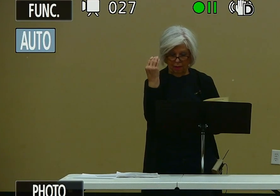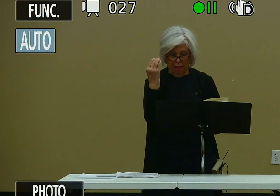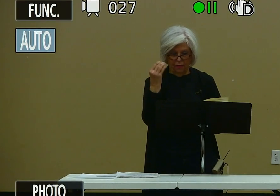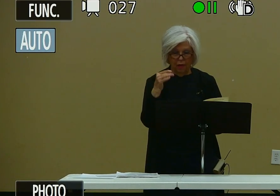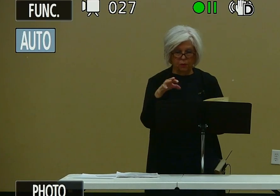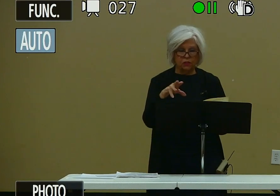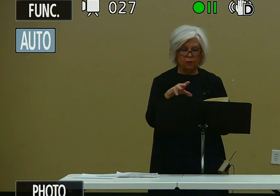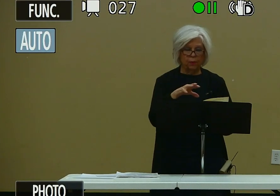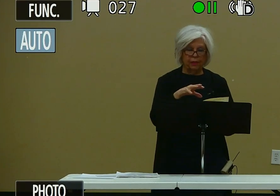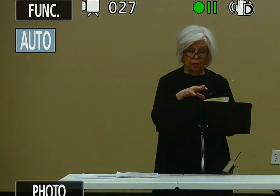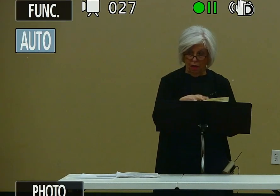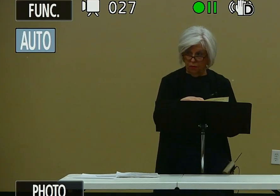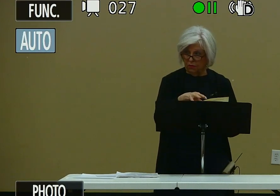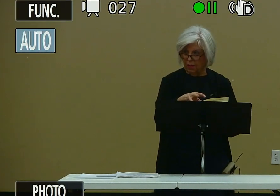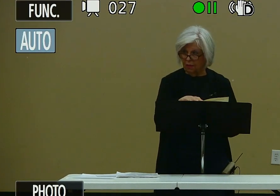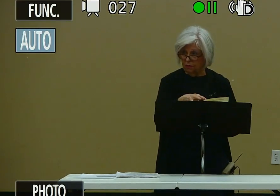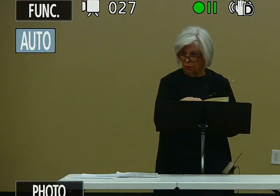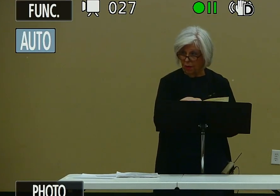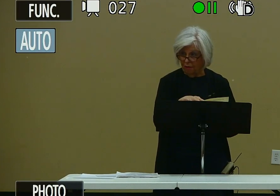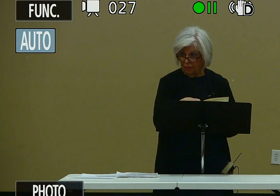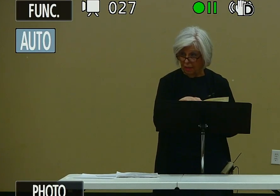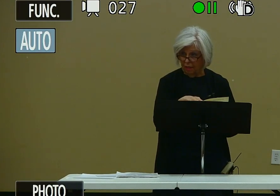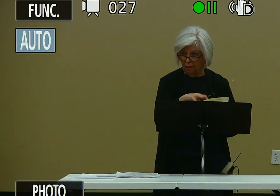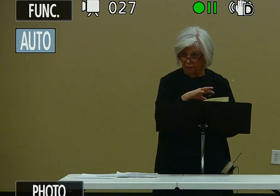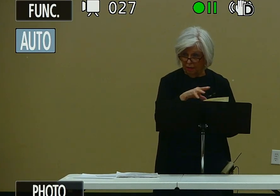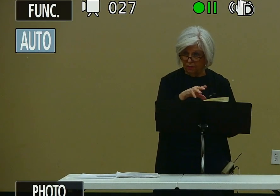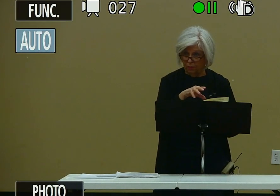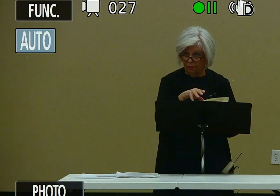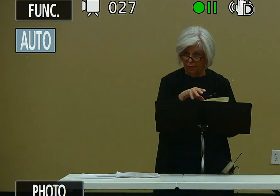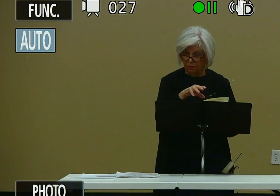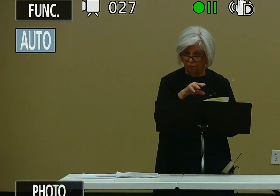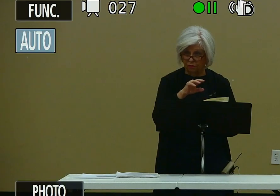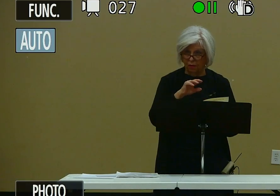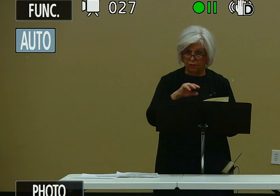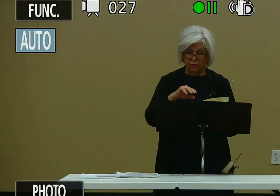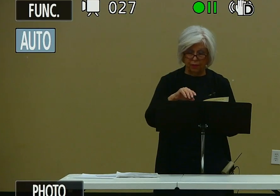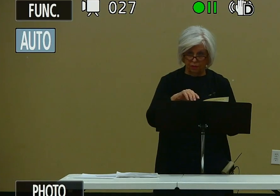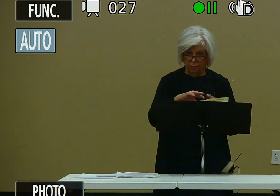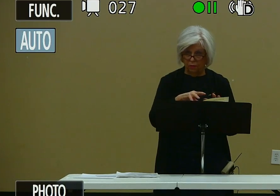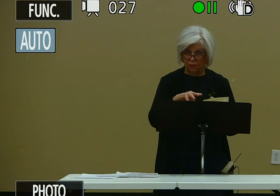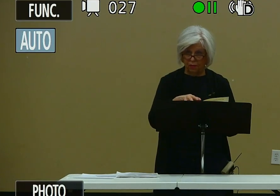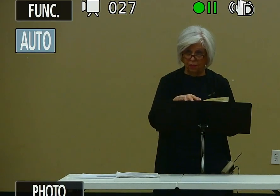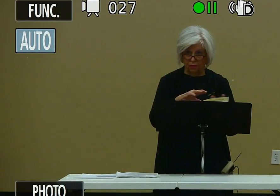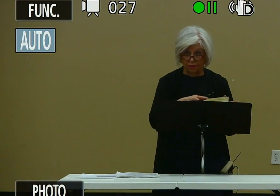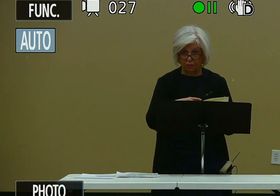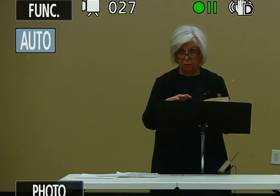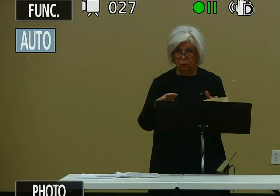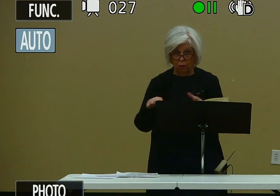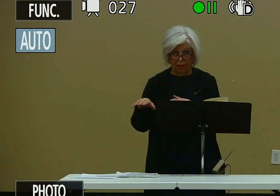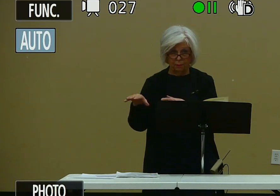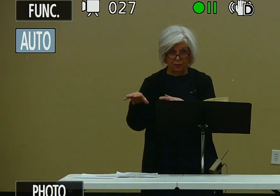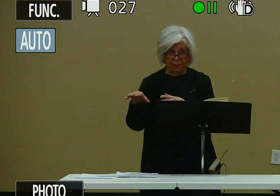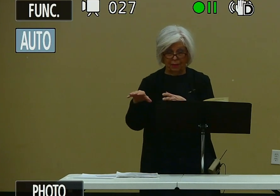They always throw in other signs that you haven't had. Every lesson we've had so far, you've got some other signs that you had to go look up in the back of the